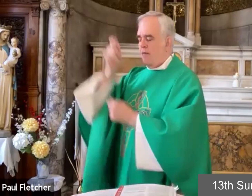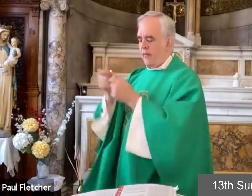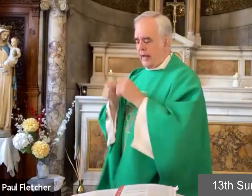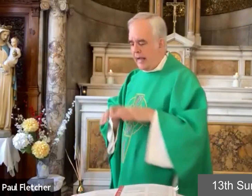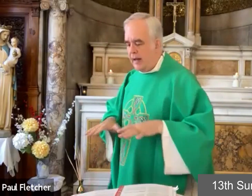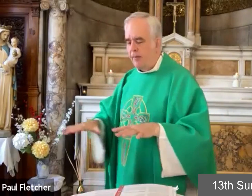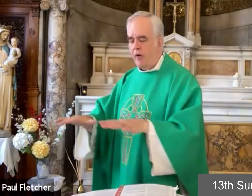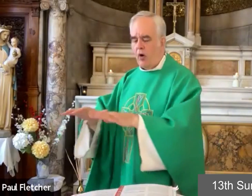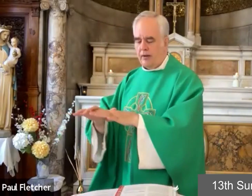for the kingdom of God."